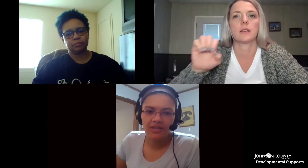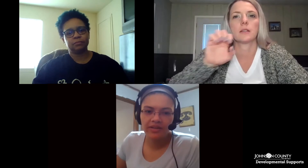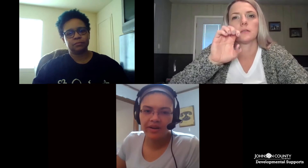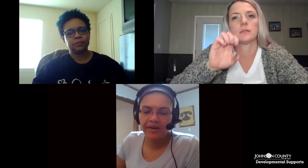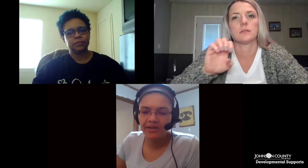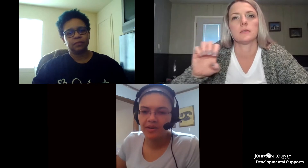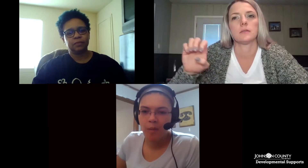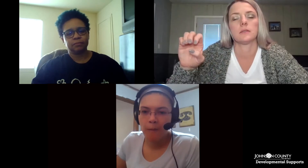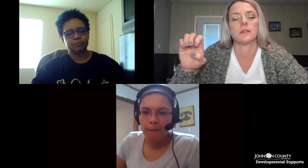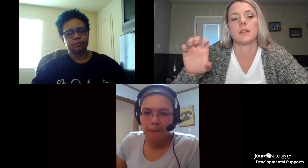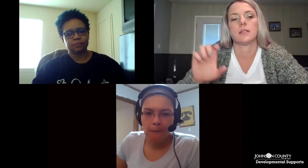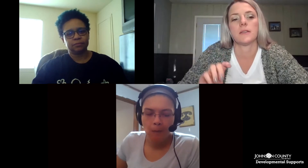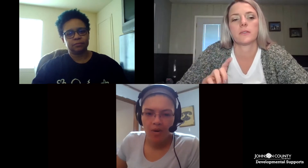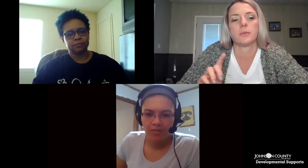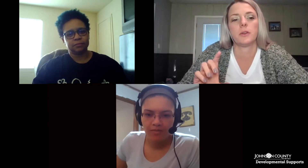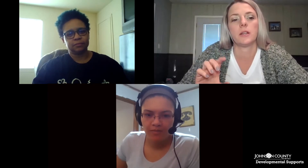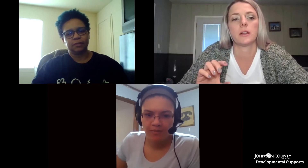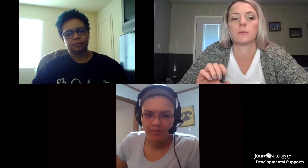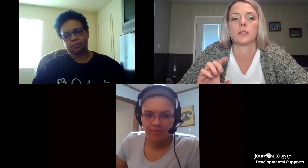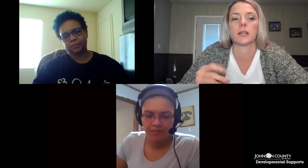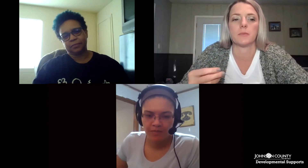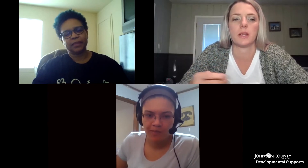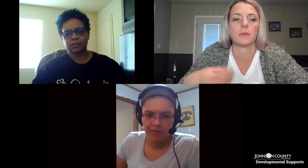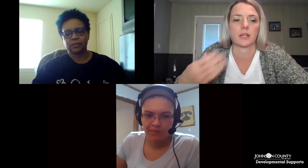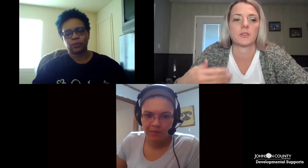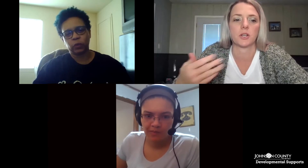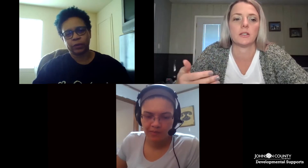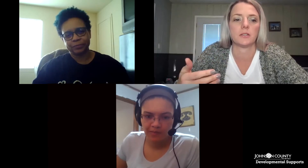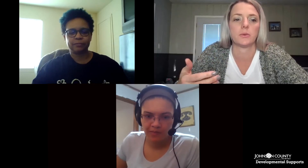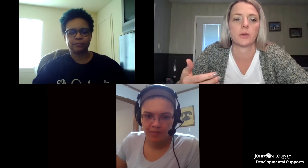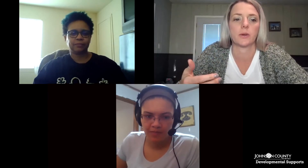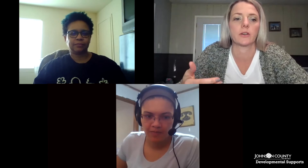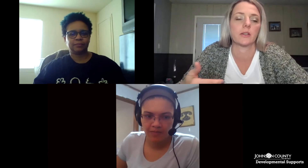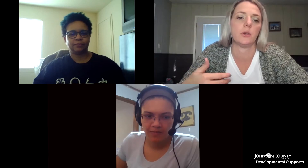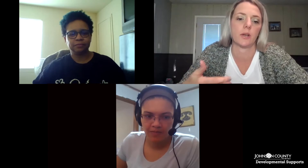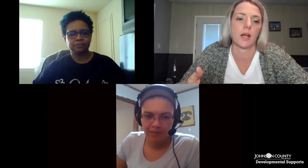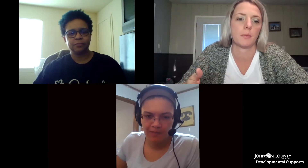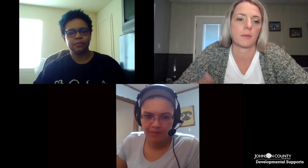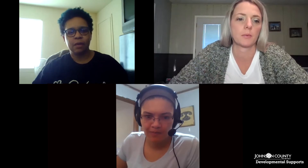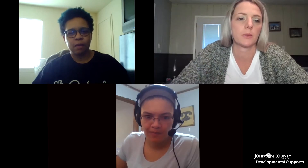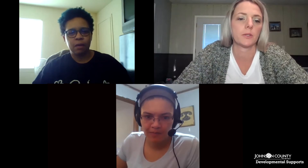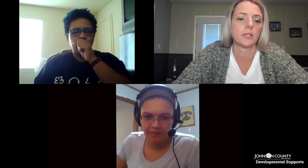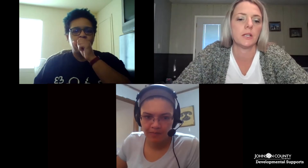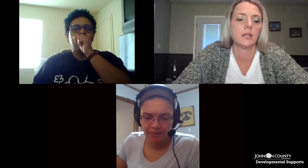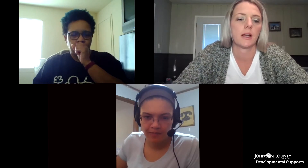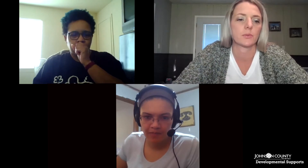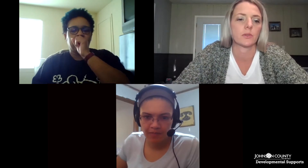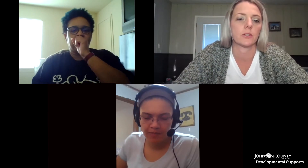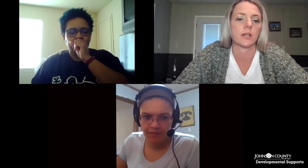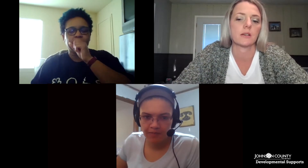think in the deaf community, they're really going to be able to catch on to it quicker than you and I probably would.